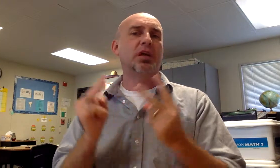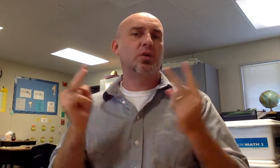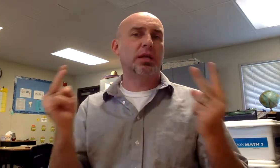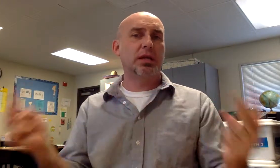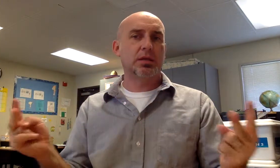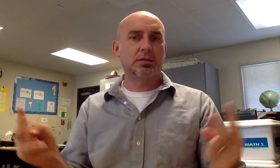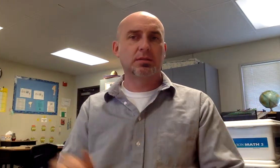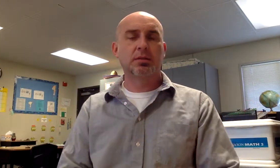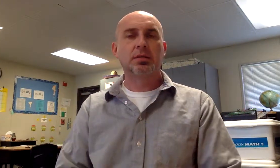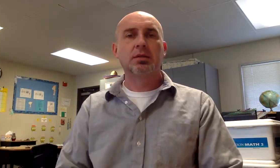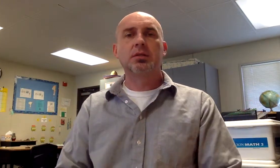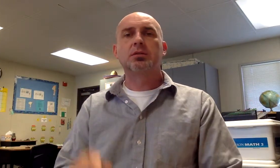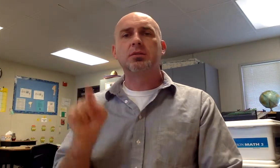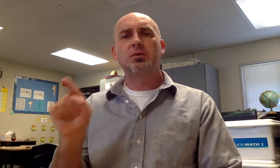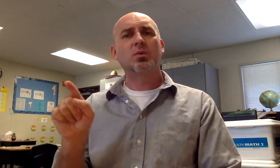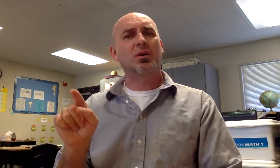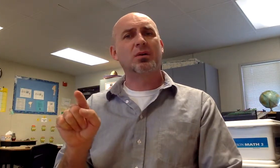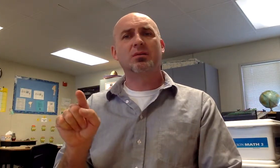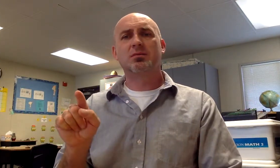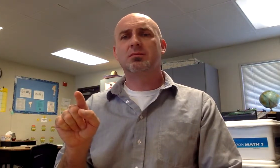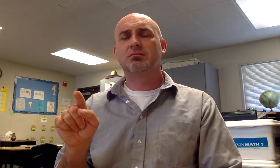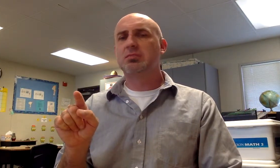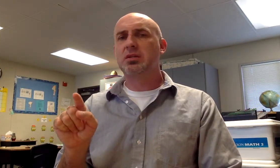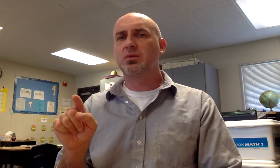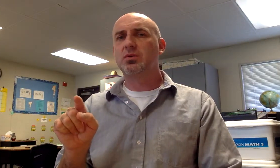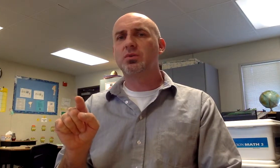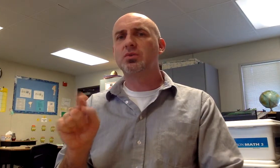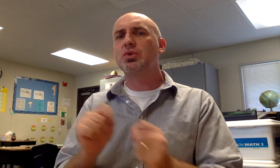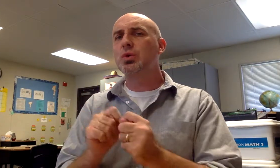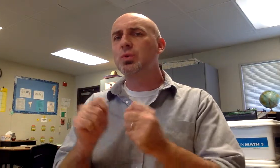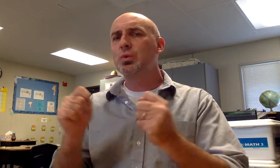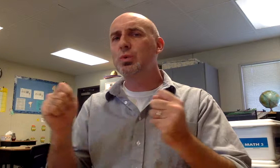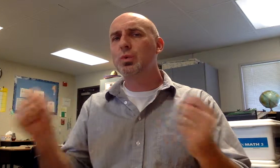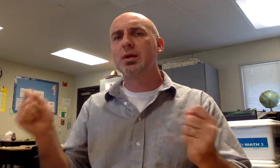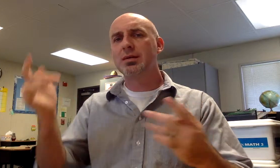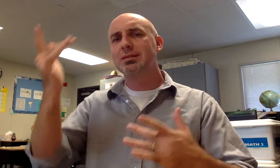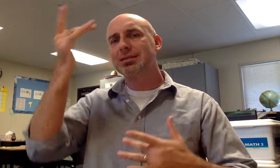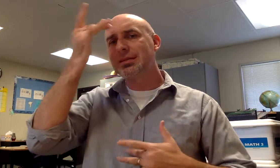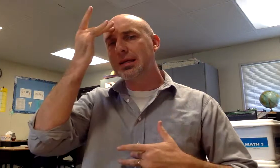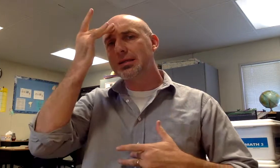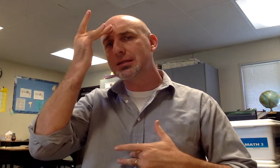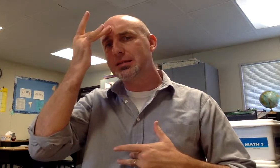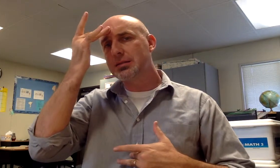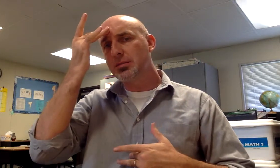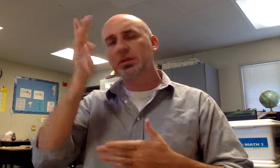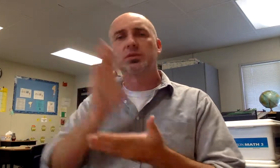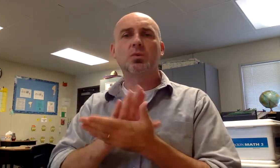very. So you're too sick to be at school.